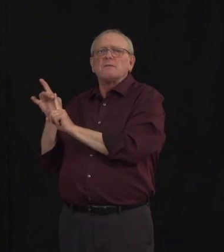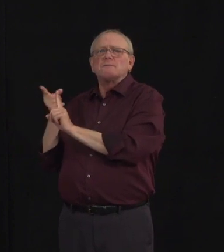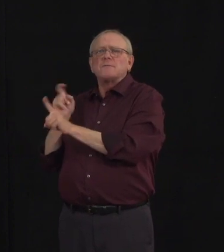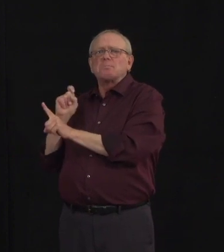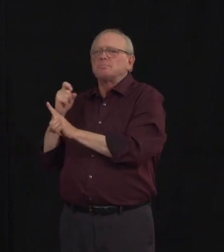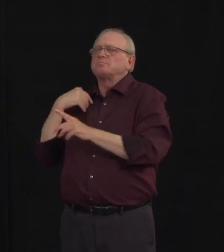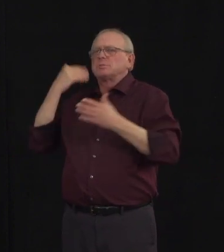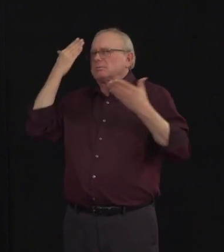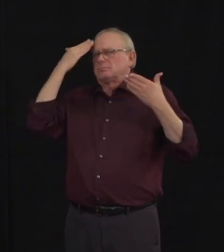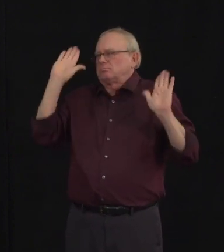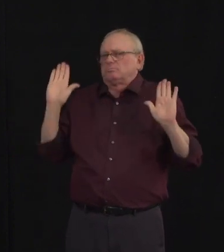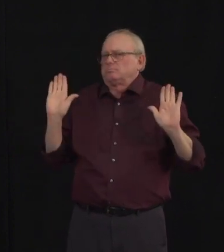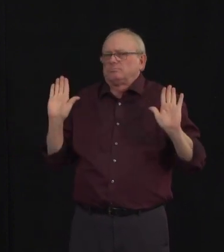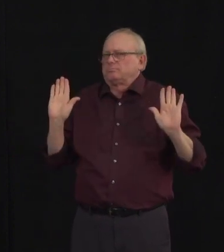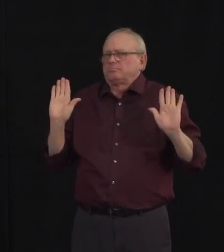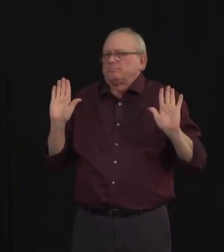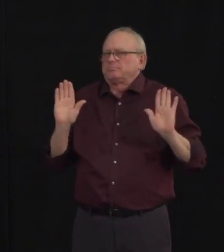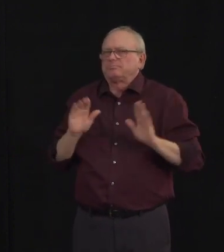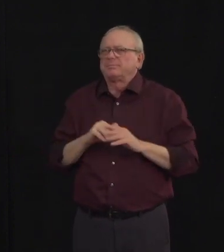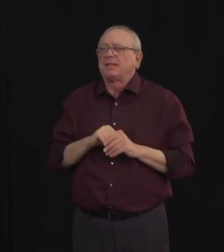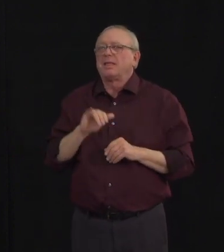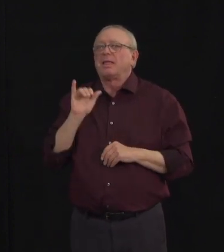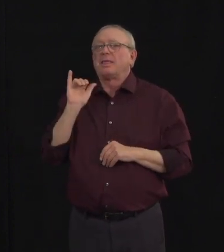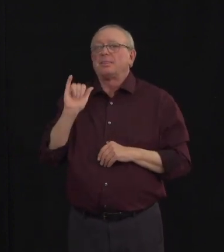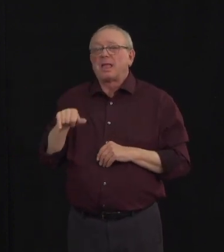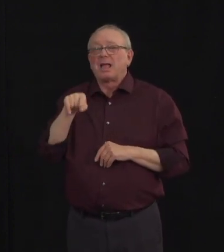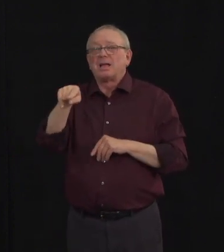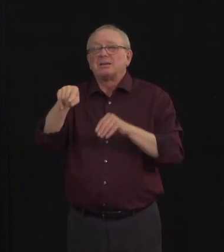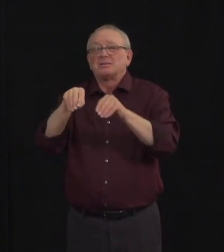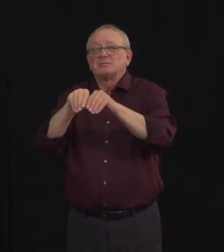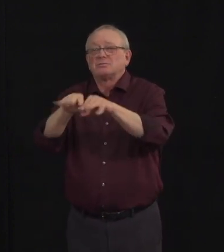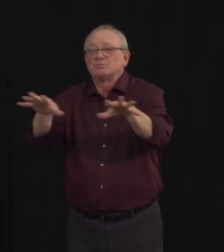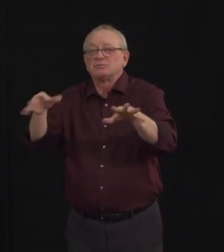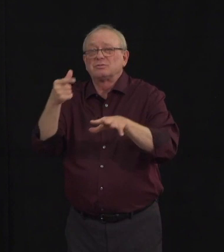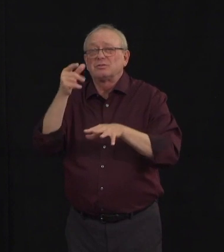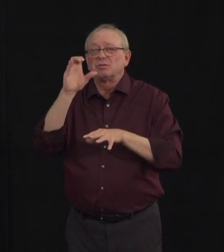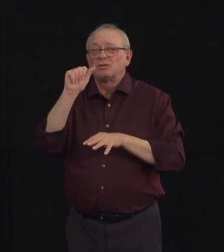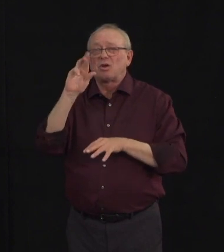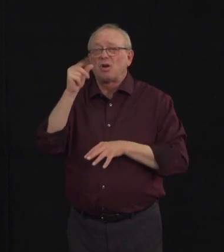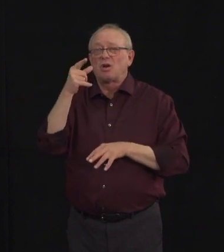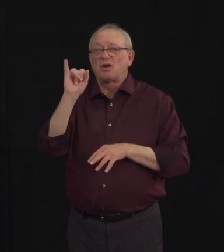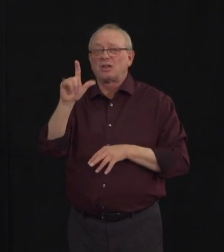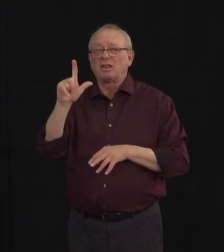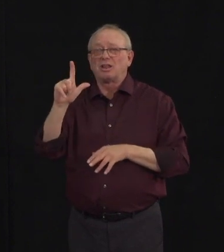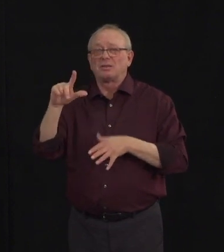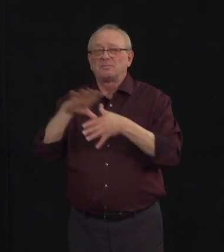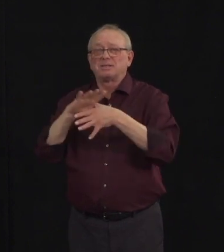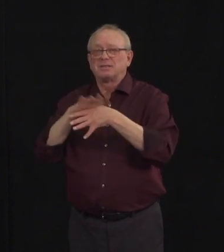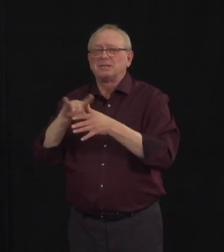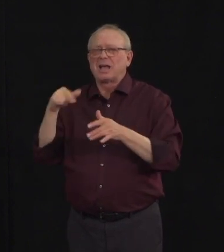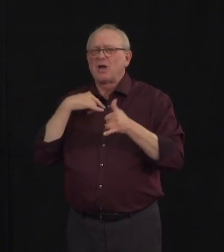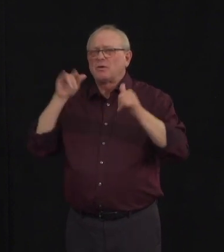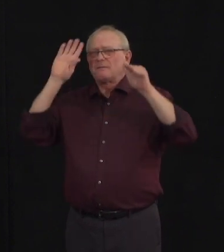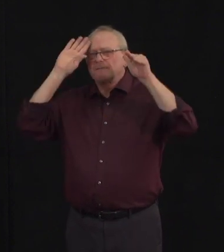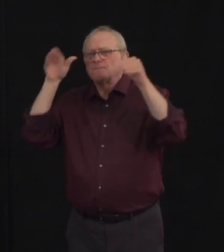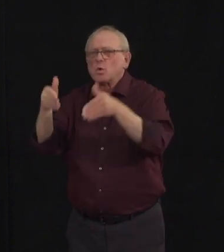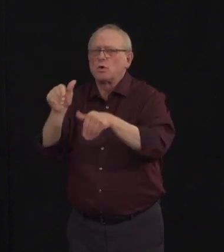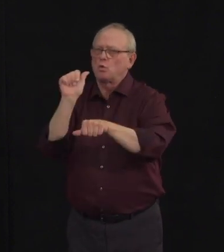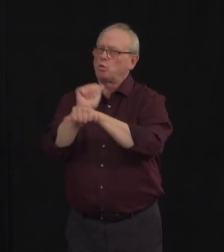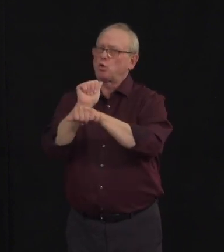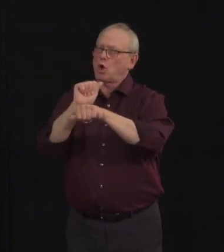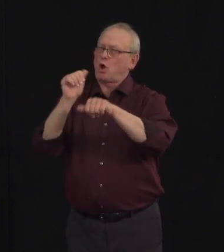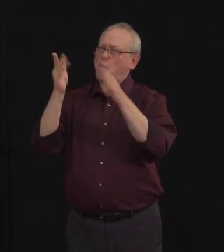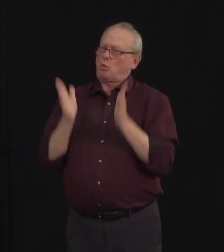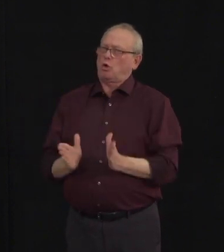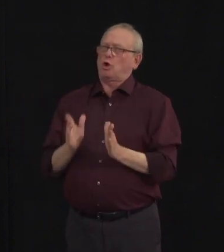the severe outcomes from that outbreak on those who were workers. So again, this is the second death, tragic death in a worker